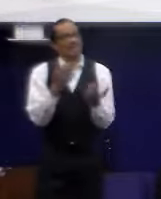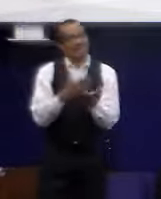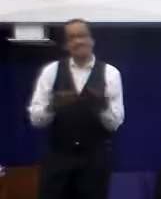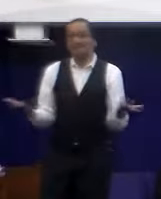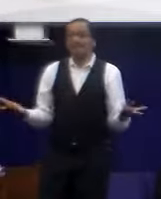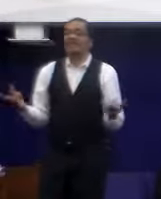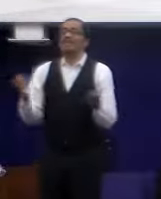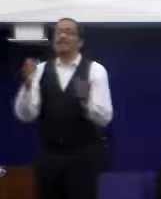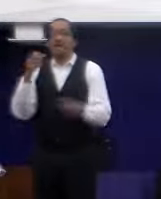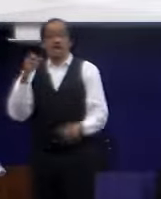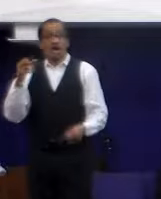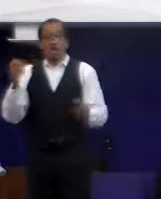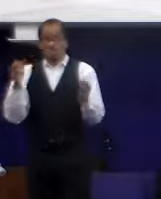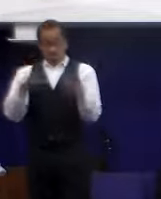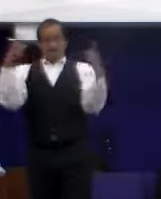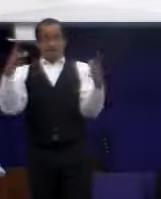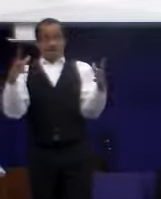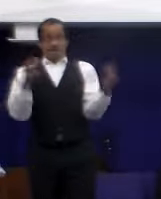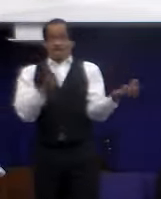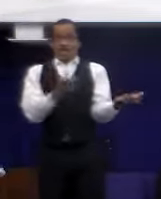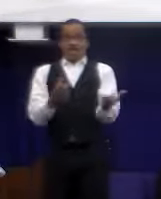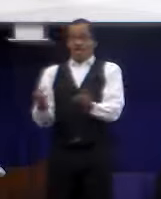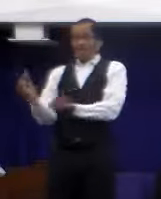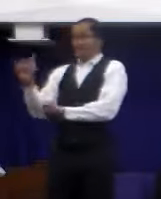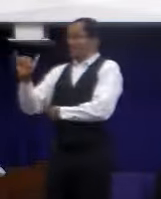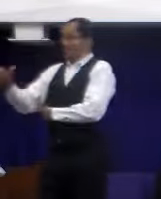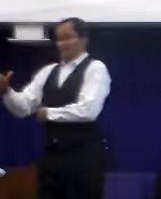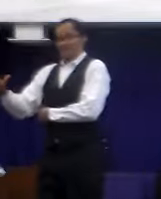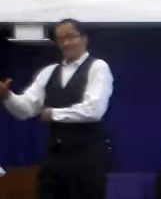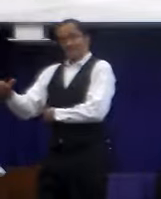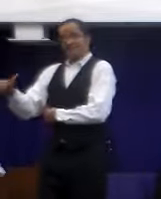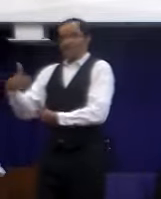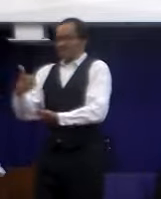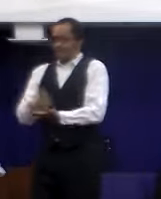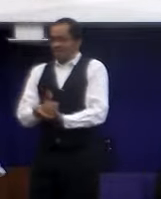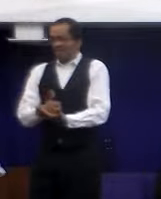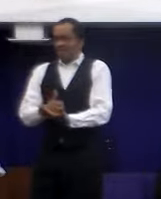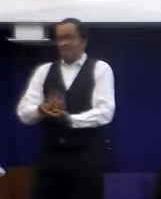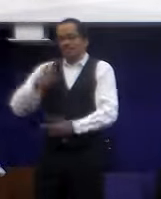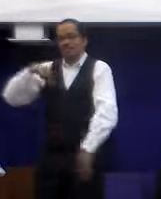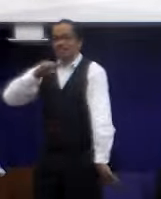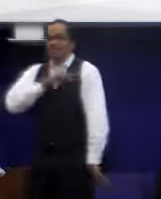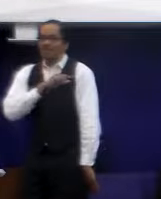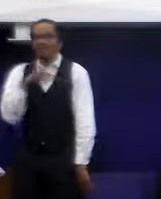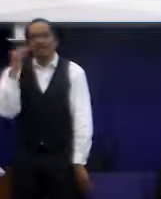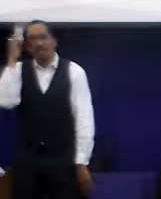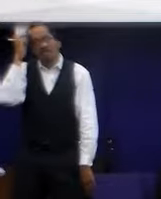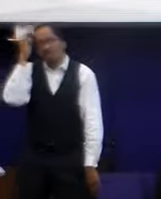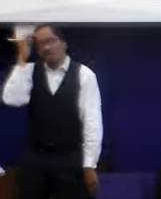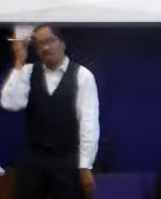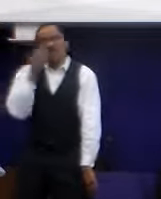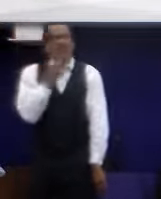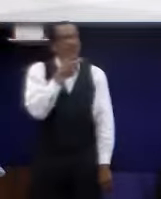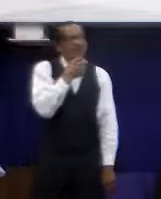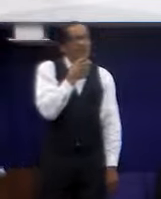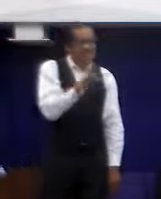They do it immediately. Yes. Immediately they get to the job. Yes. Amen. But we got to wonder and think, and who said it?